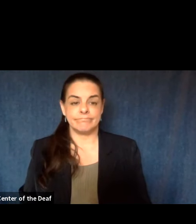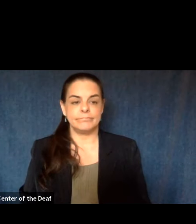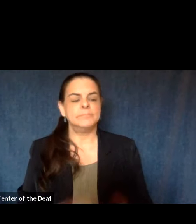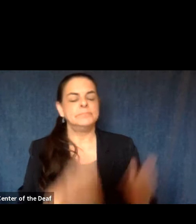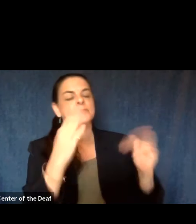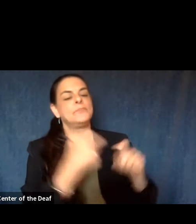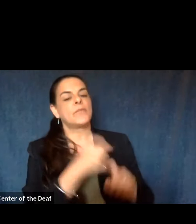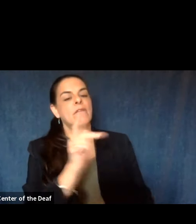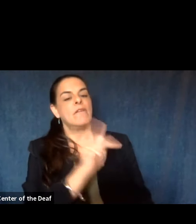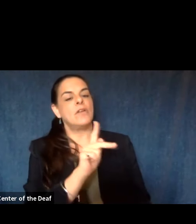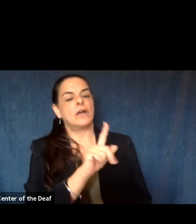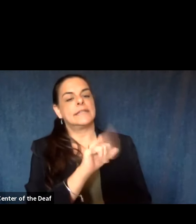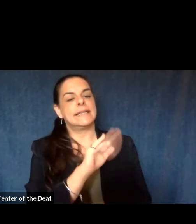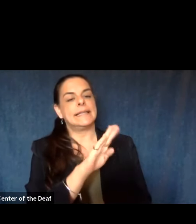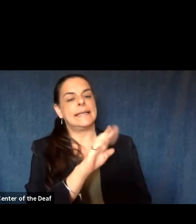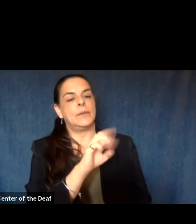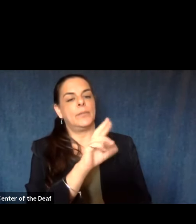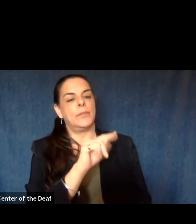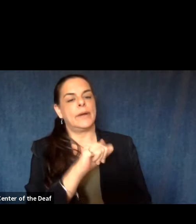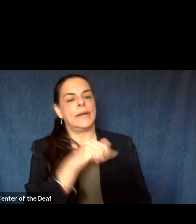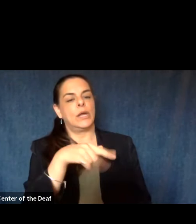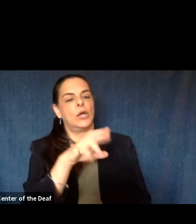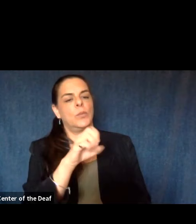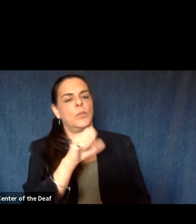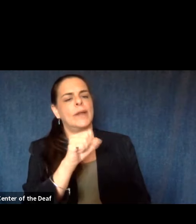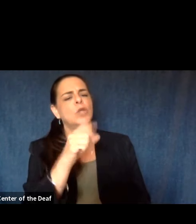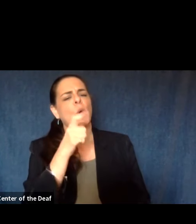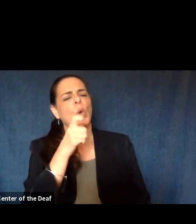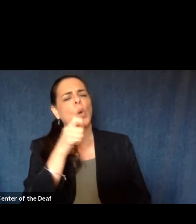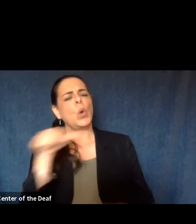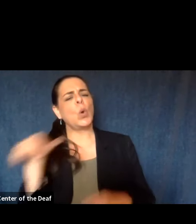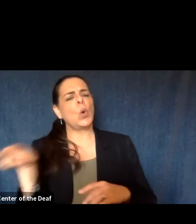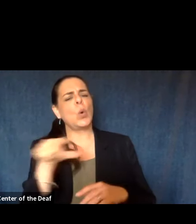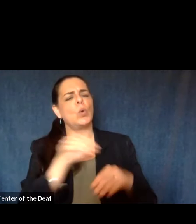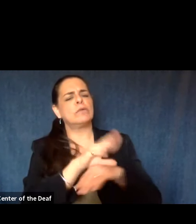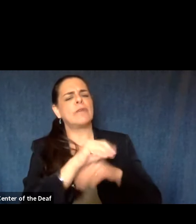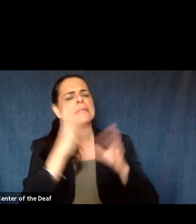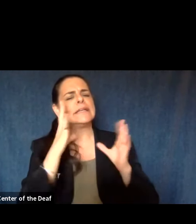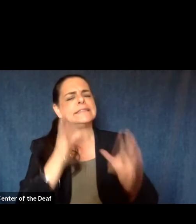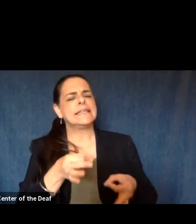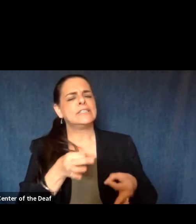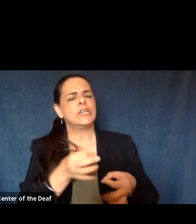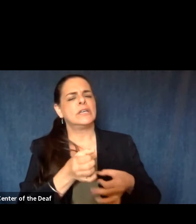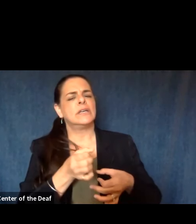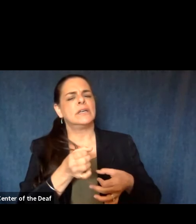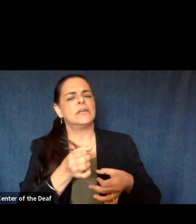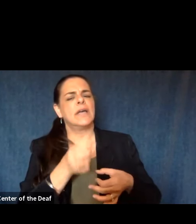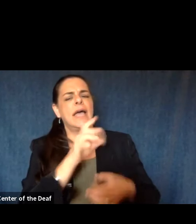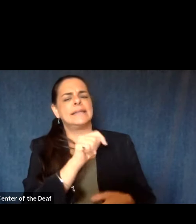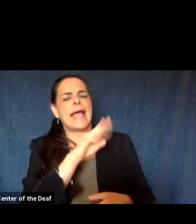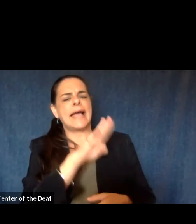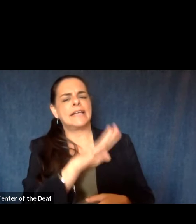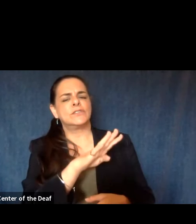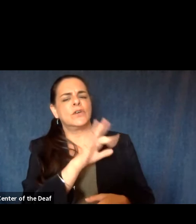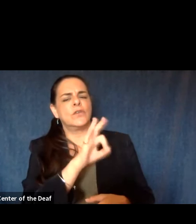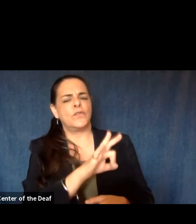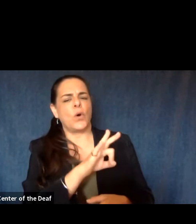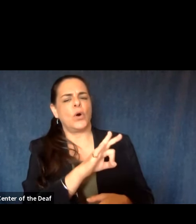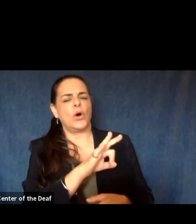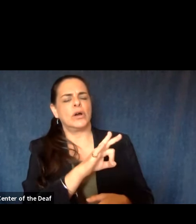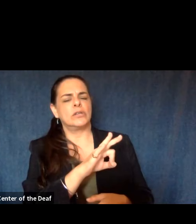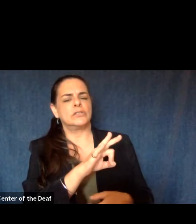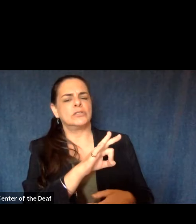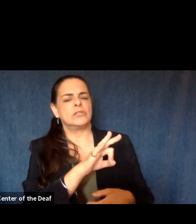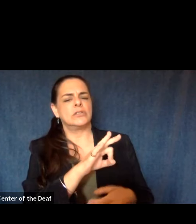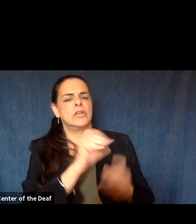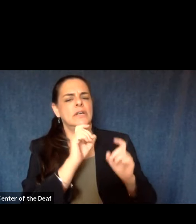From the Knoxville Liberty Press, who are these advisories decision made in the task force committee given to enact as a public